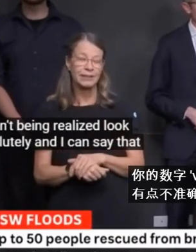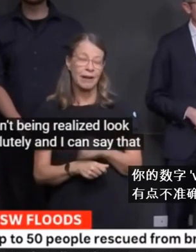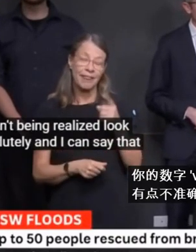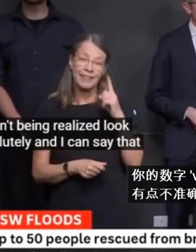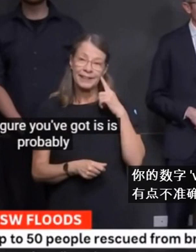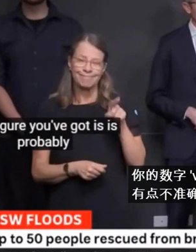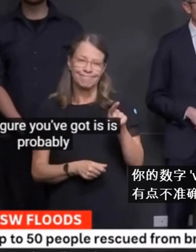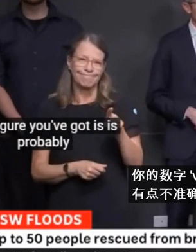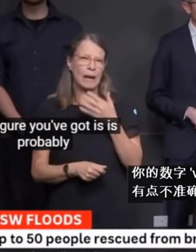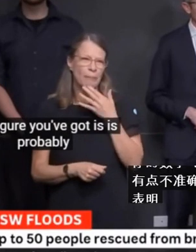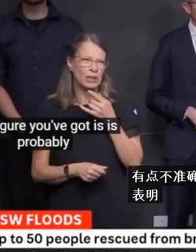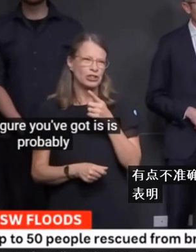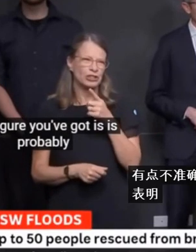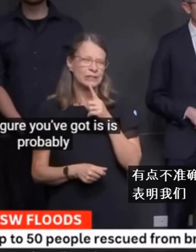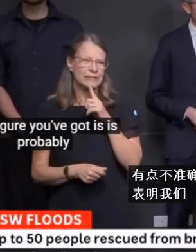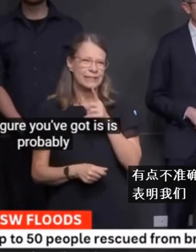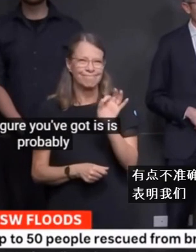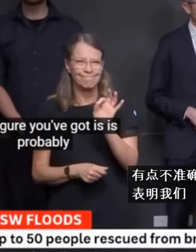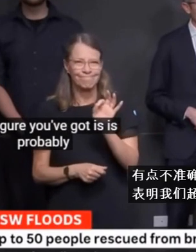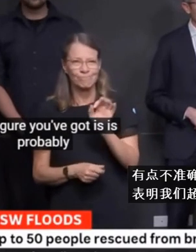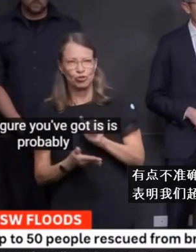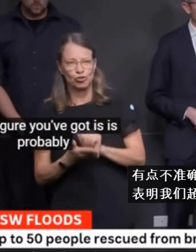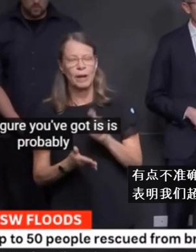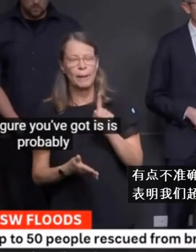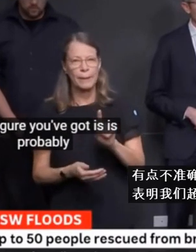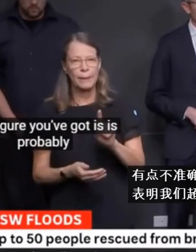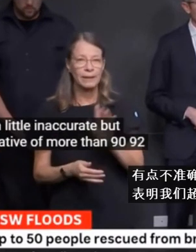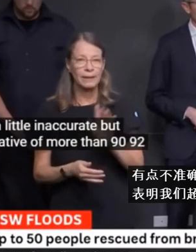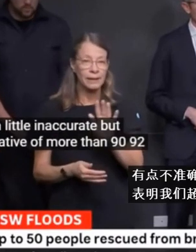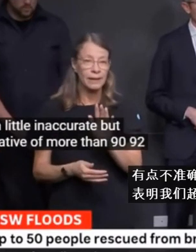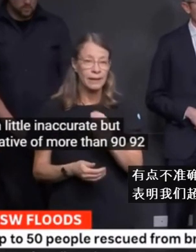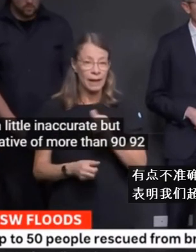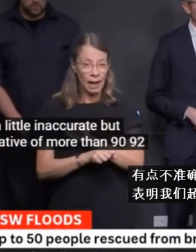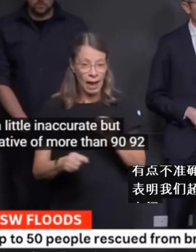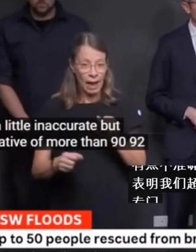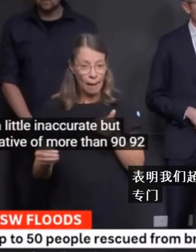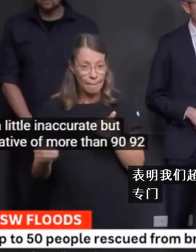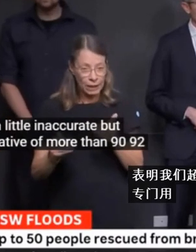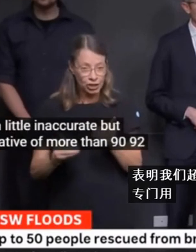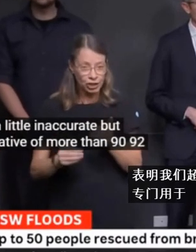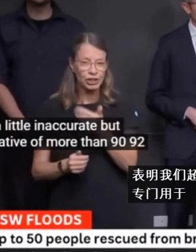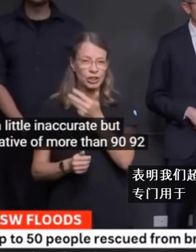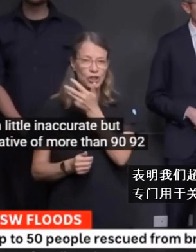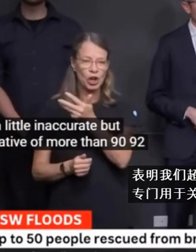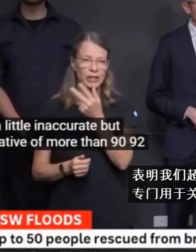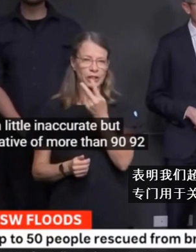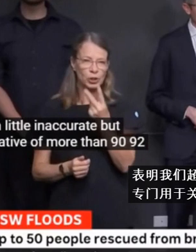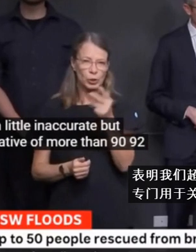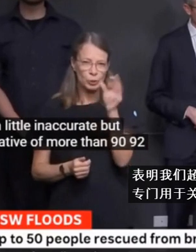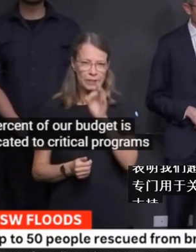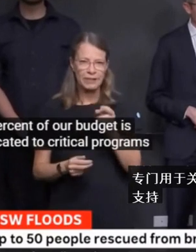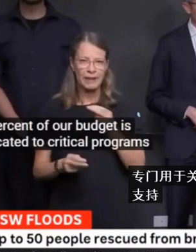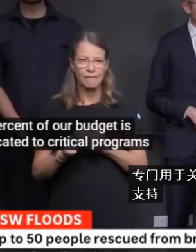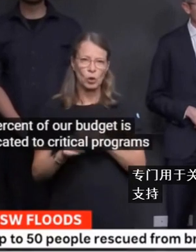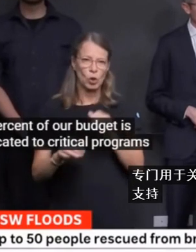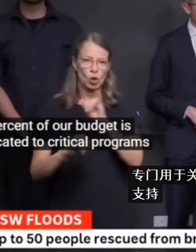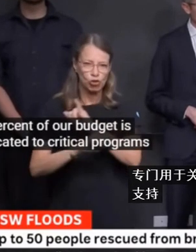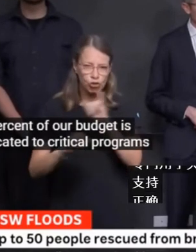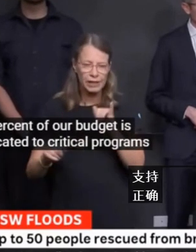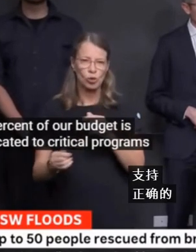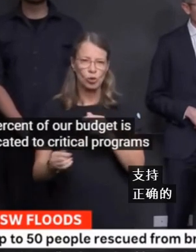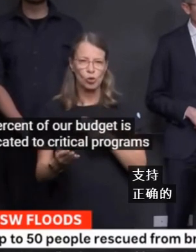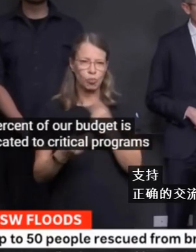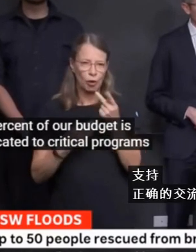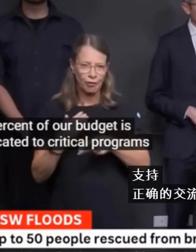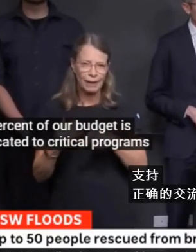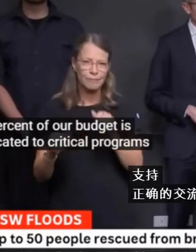but indicative of more than 92% of our budget is dedicated to critical programs and supports